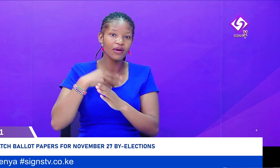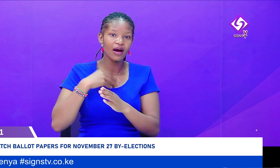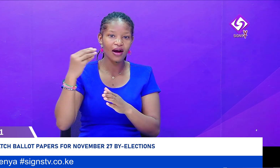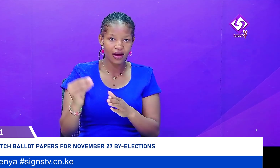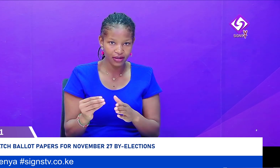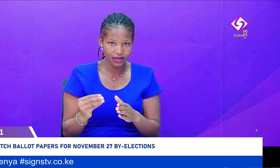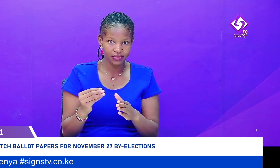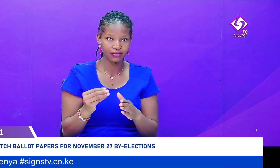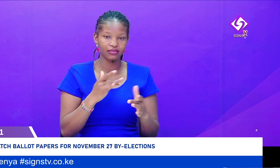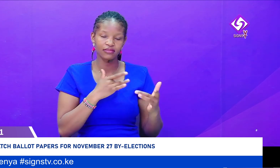concerns.